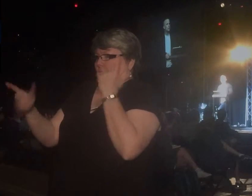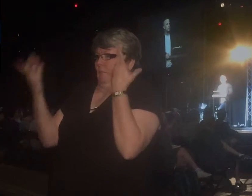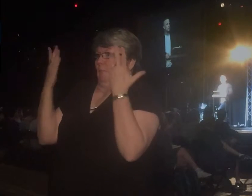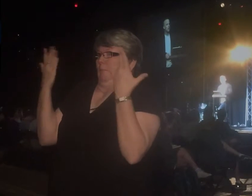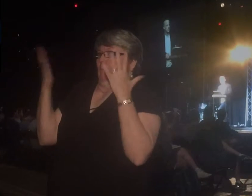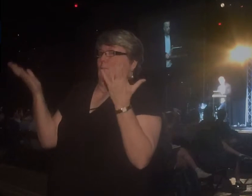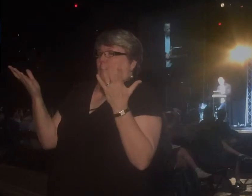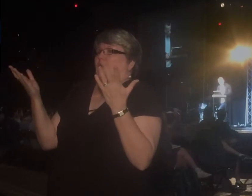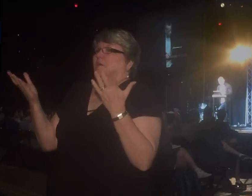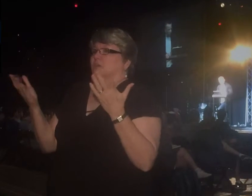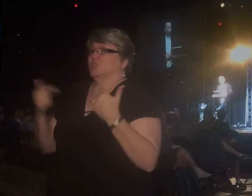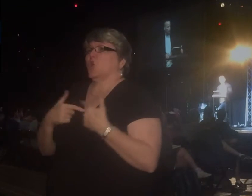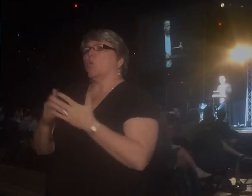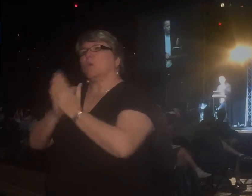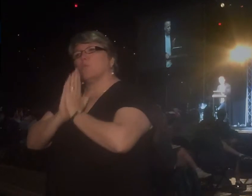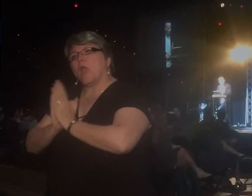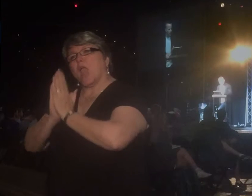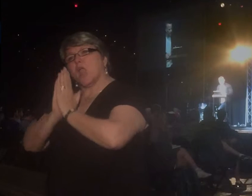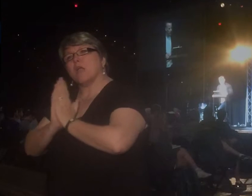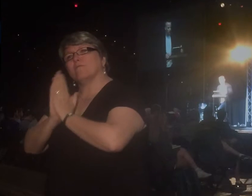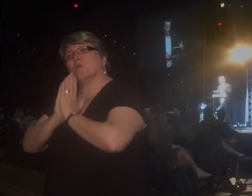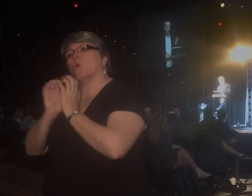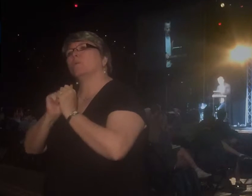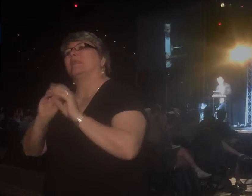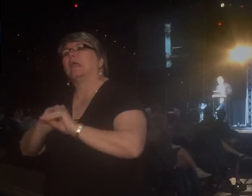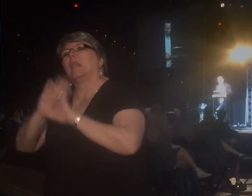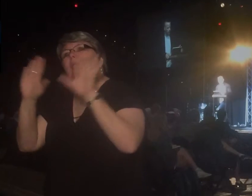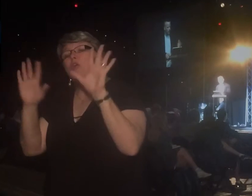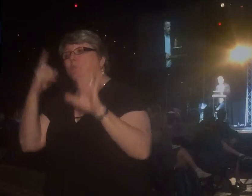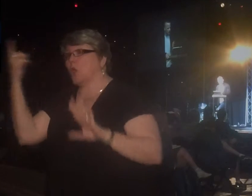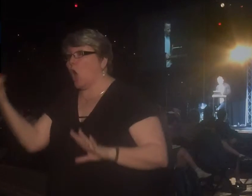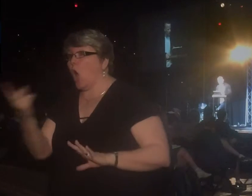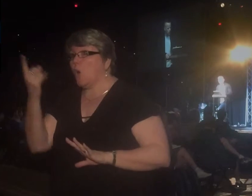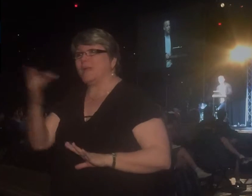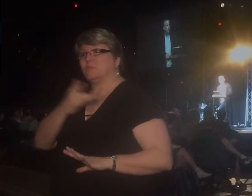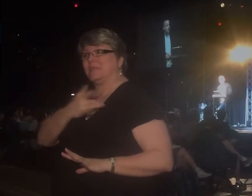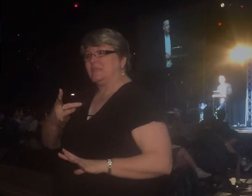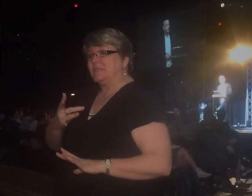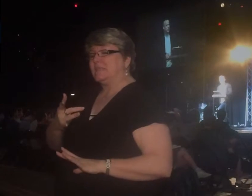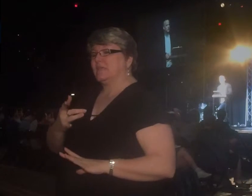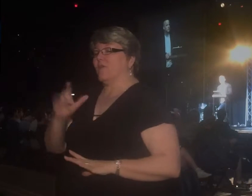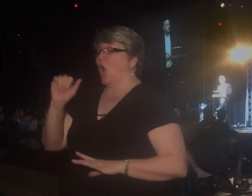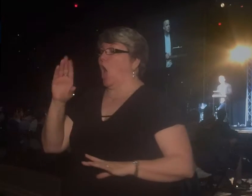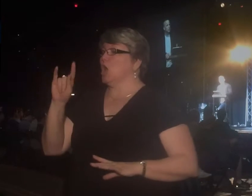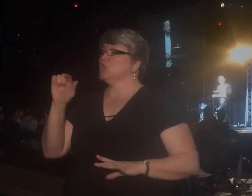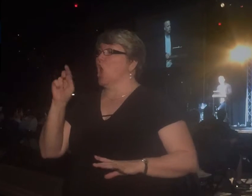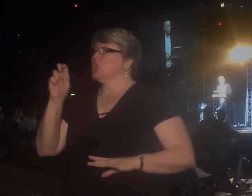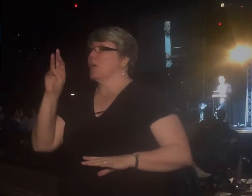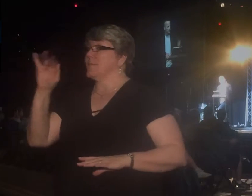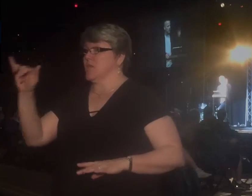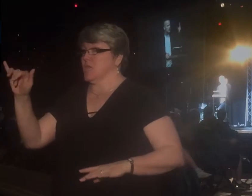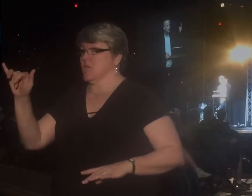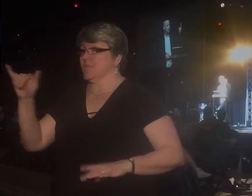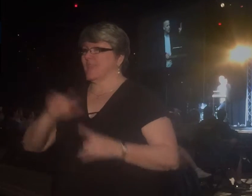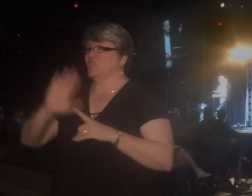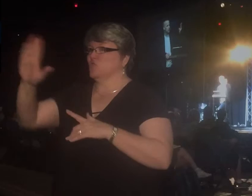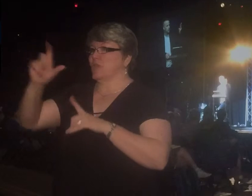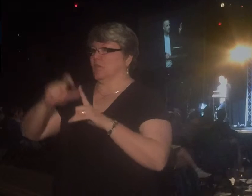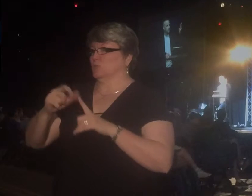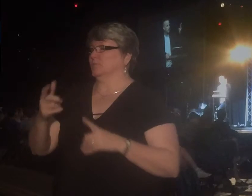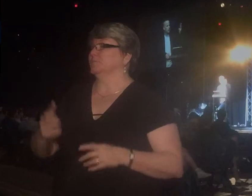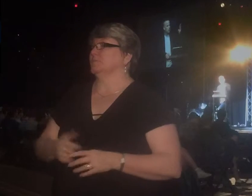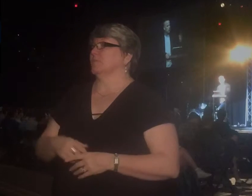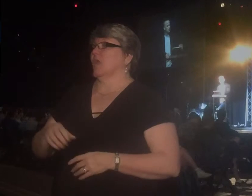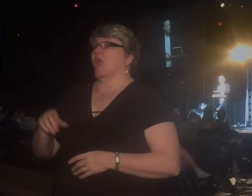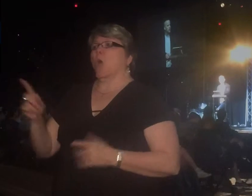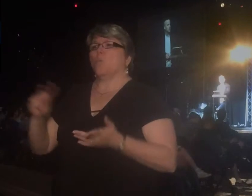thought. And so we're prayerful with clarity, but always with a sense of autonomy. Autonomy, that's